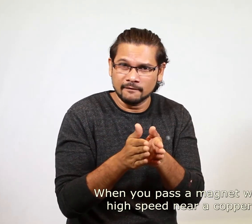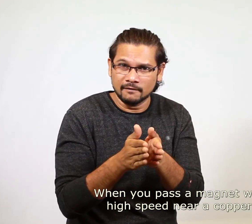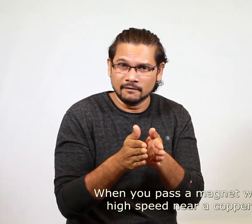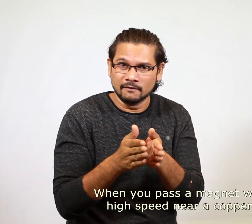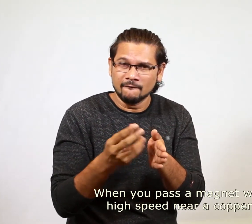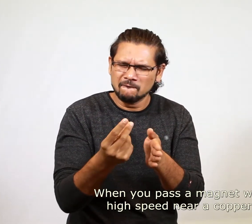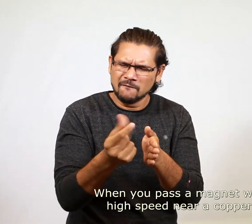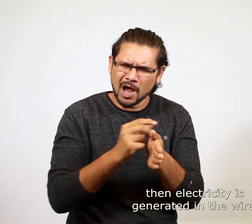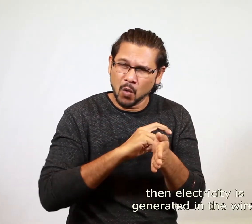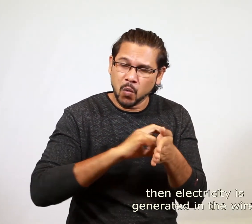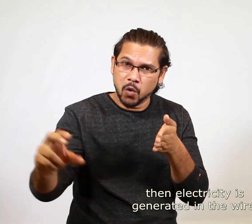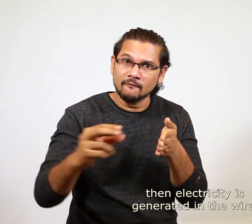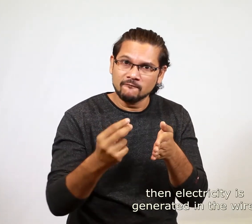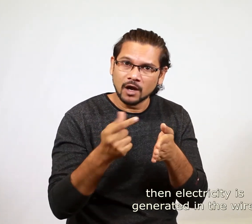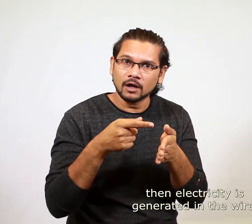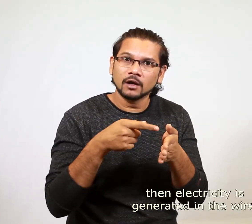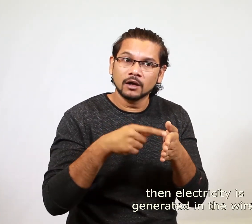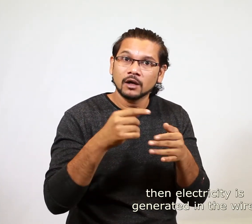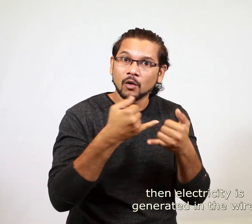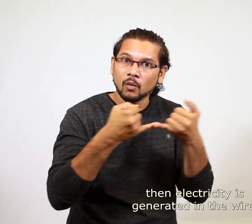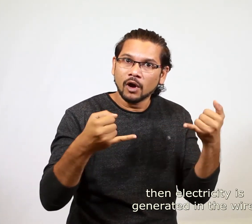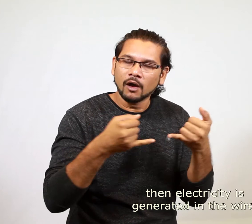then electricity is generated in the wire.